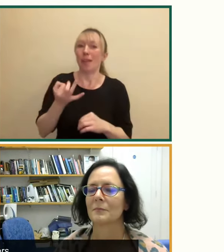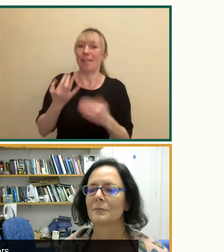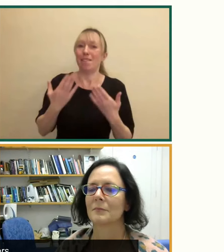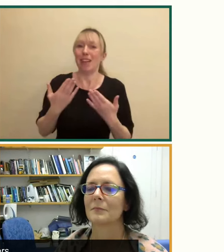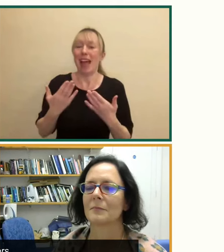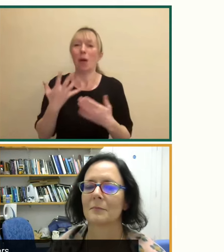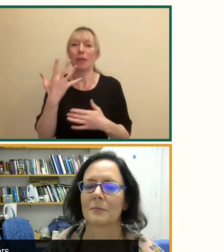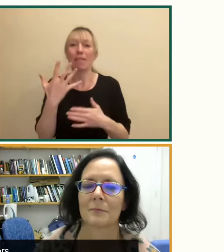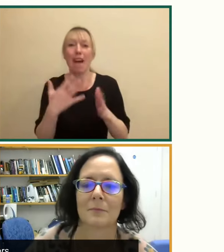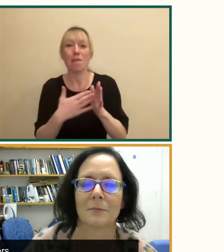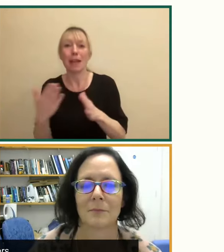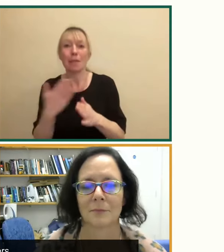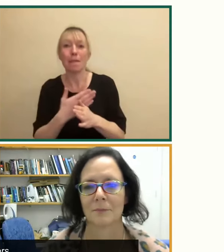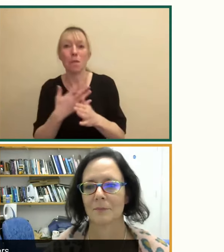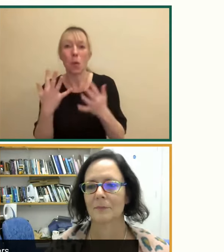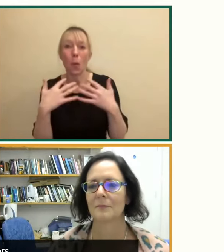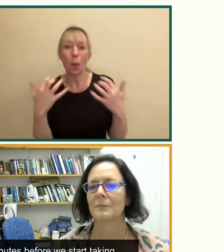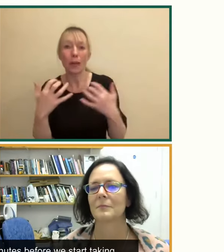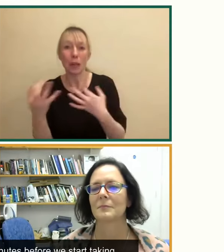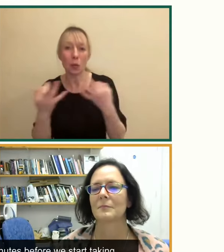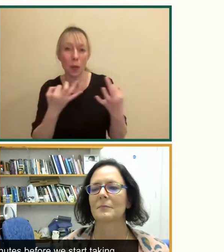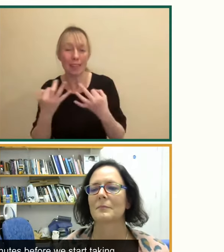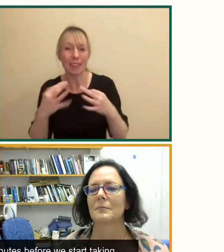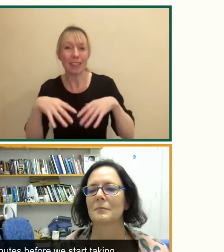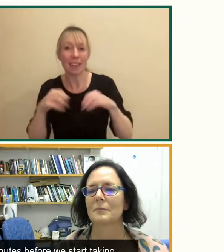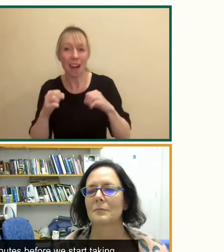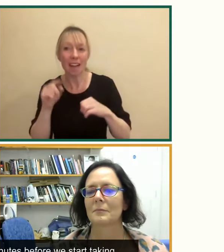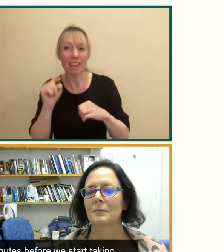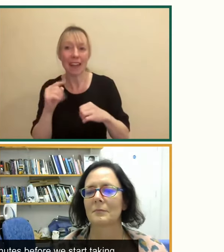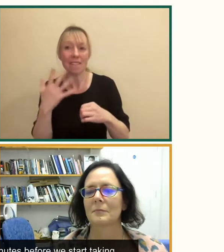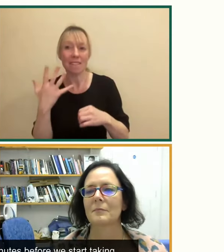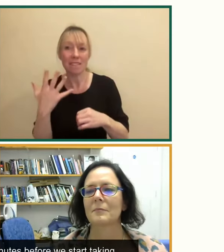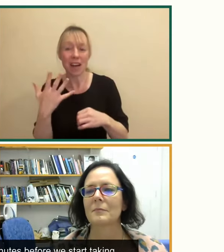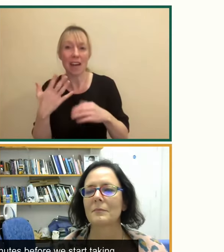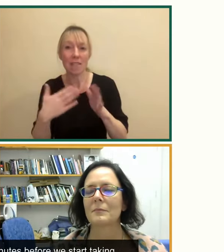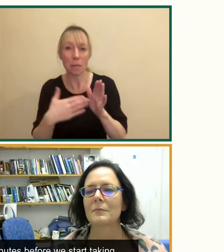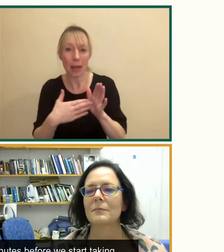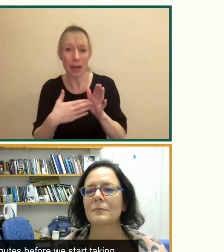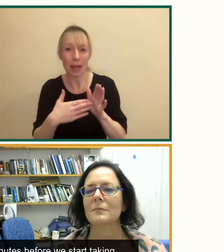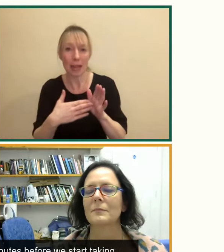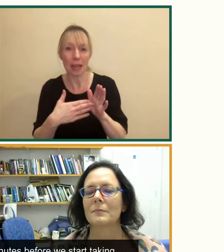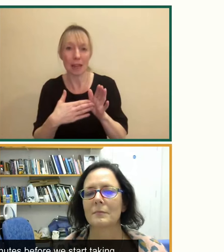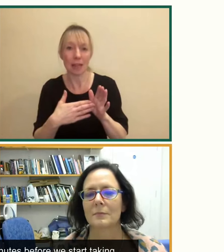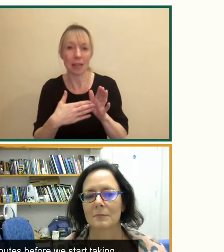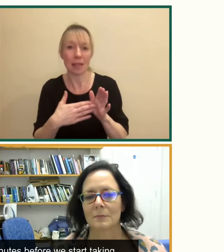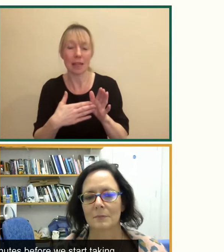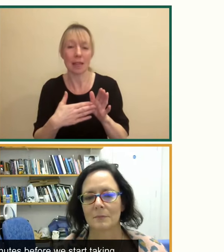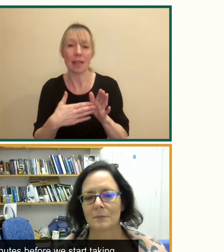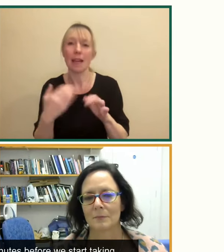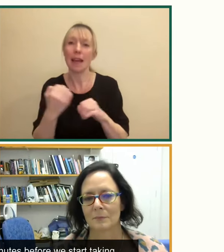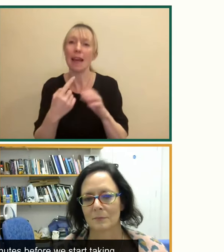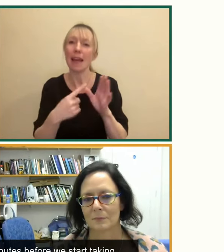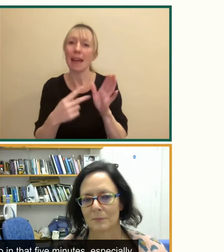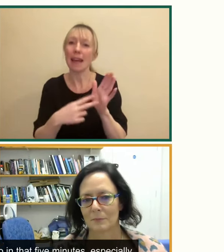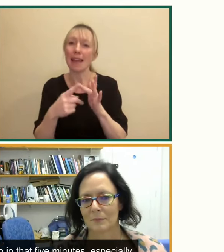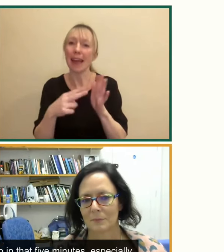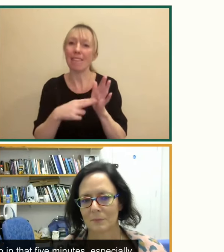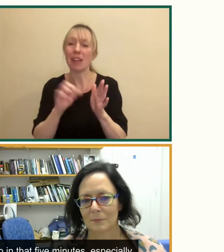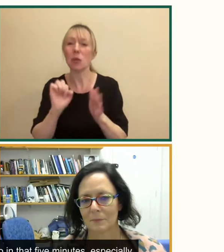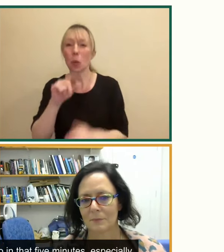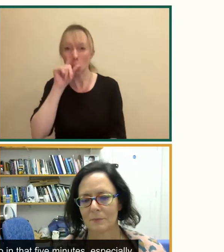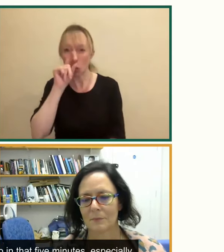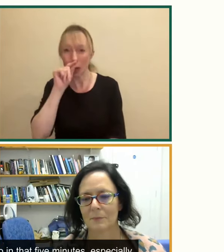audience questions. And I'd like to, in that 5 minutes, especially as it, Gavin, in your tweet promoting the